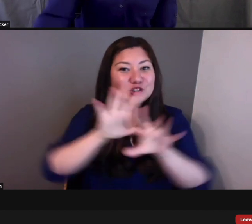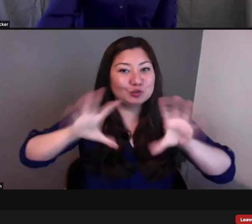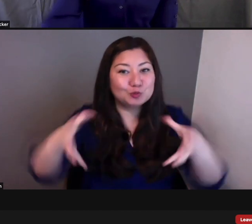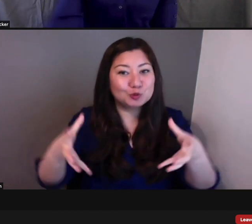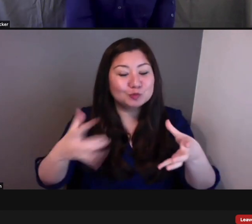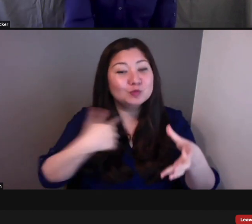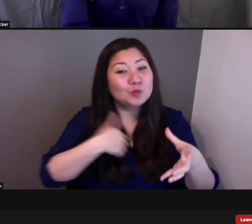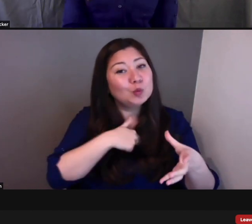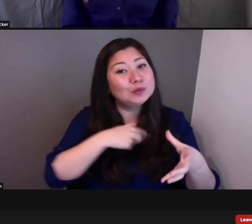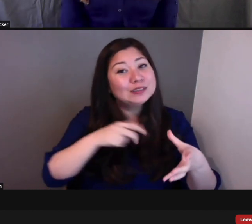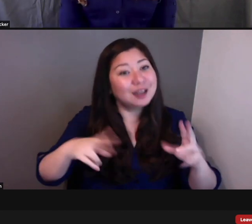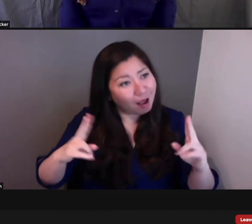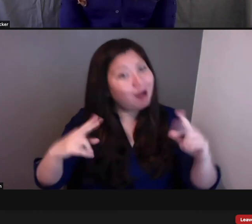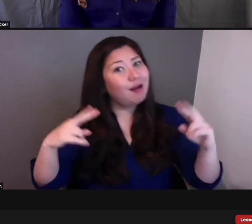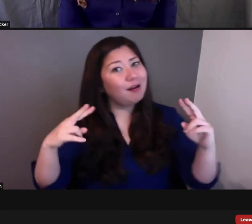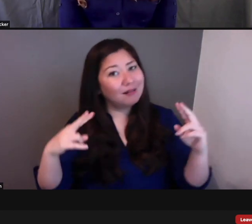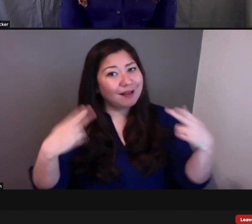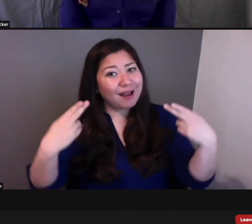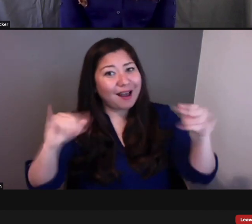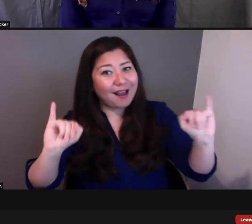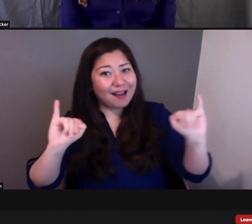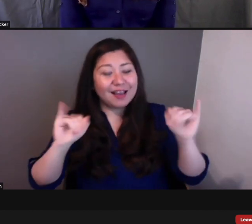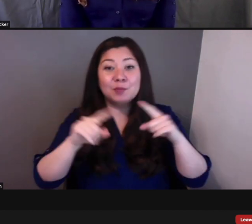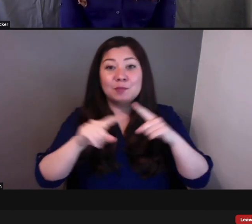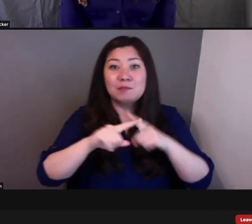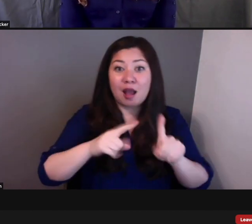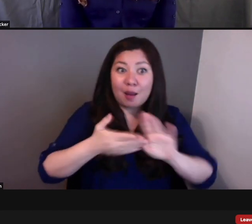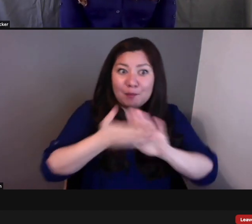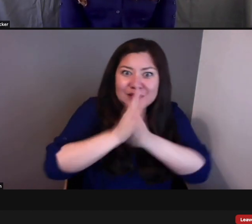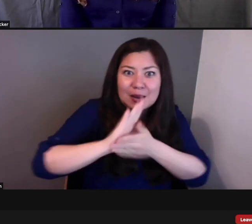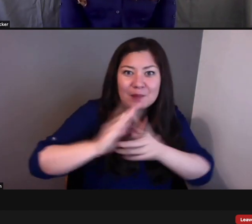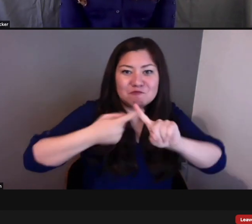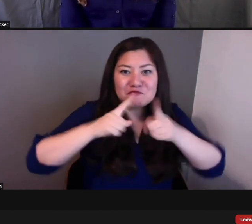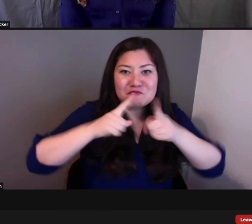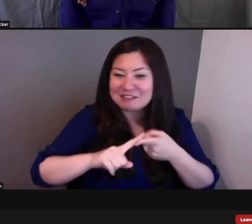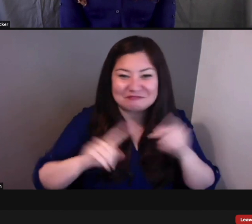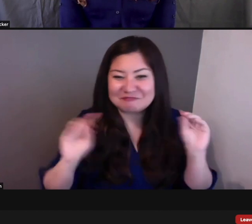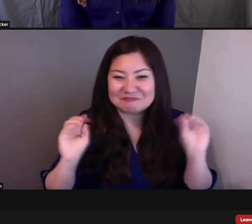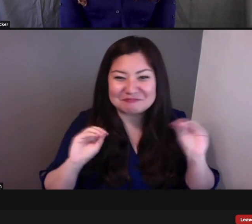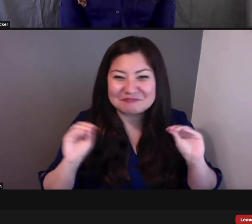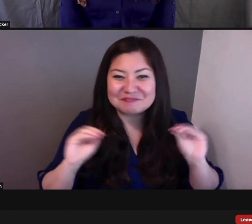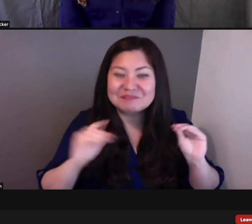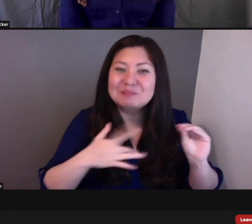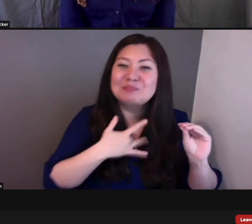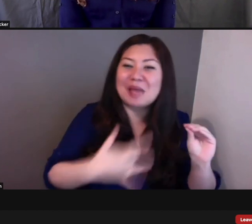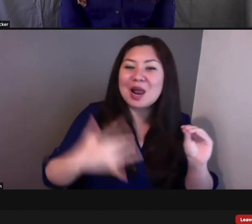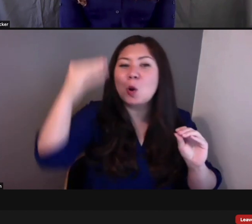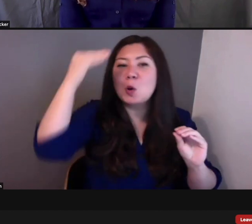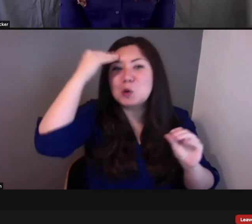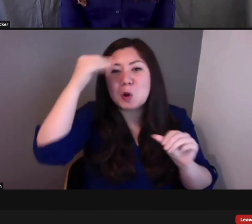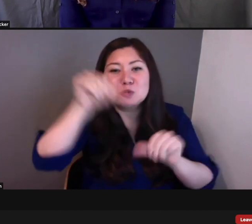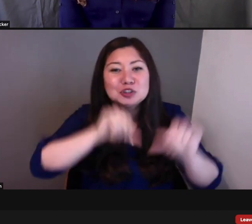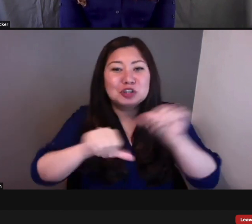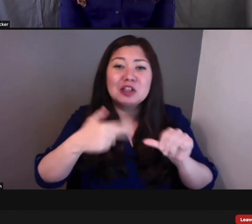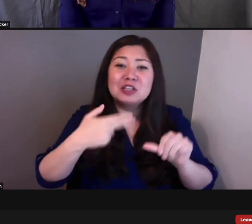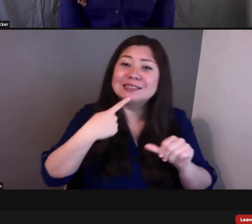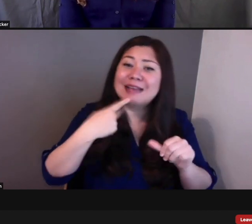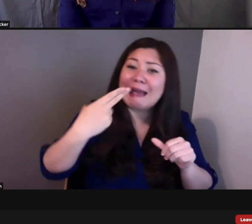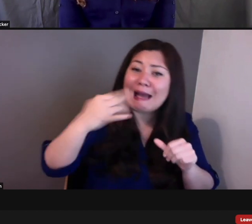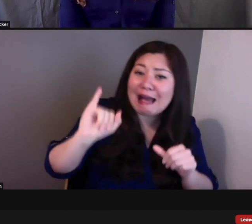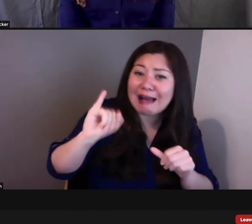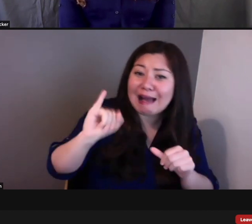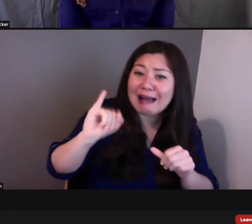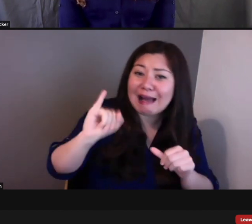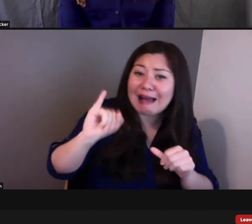school. And I do like to read books. The idea of reading books happens more than actually reading the books,